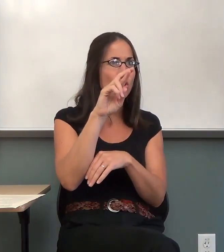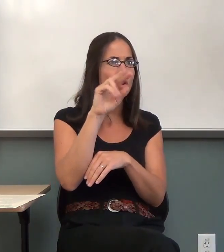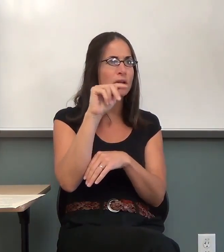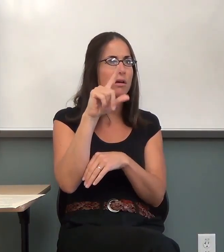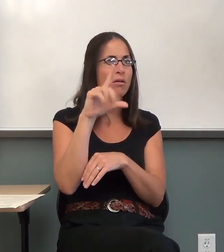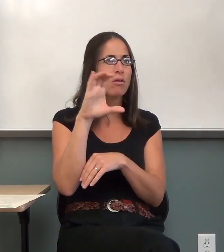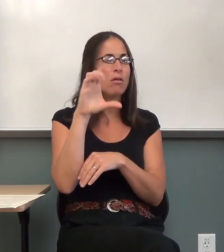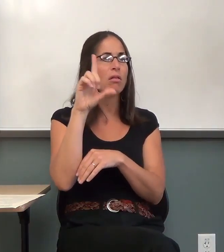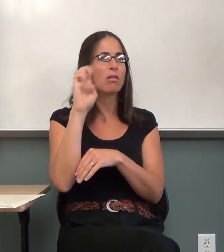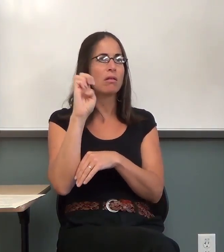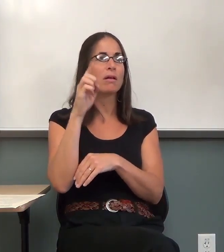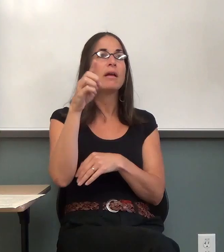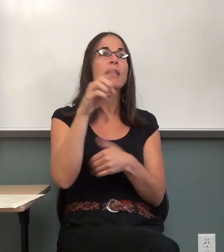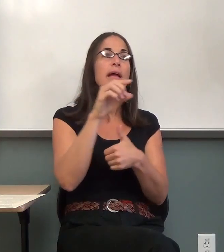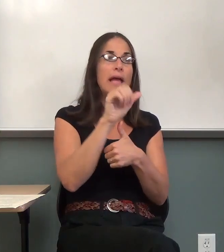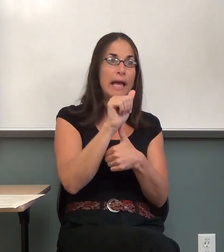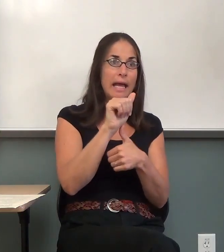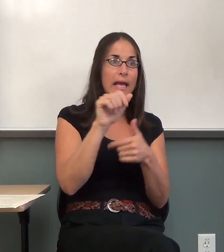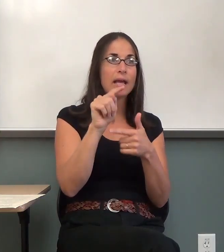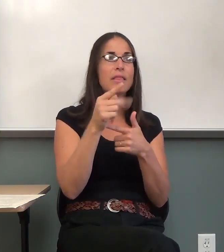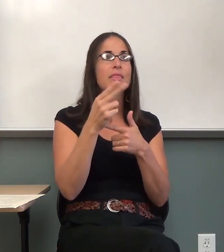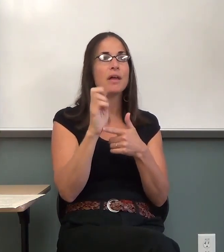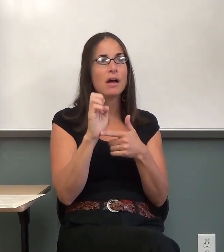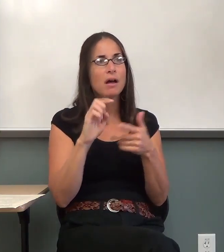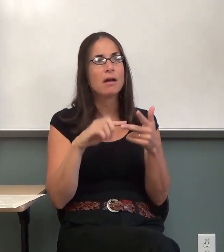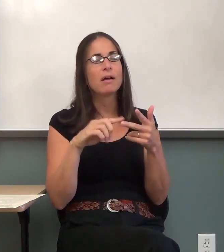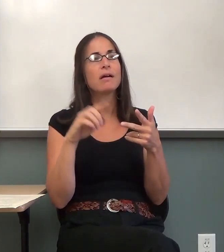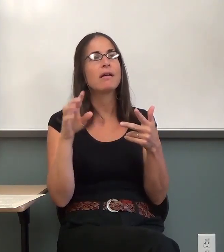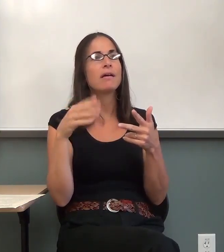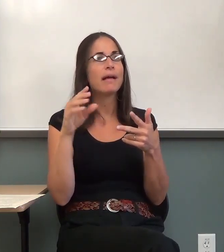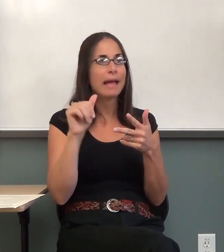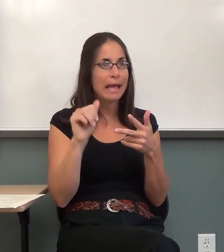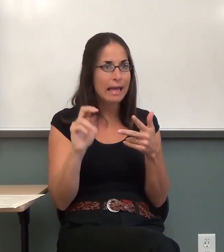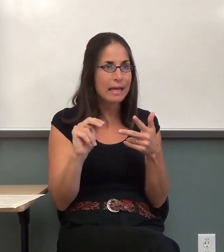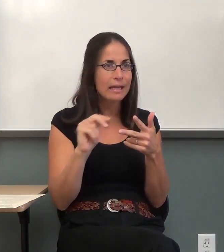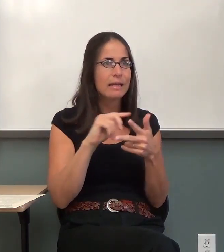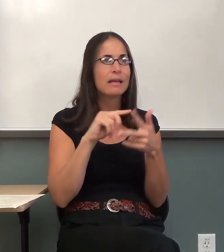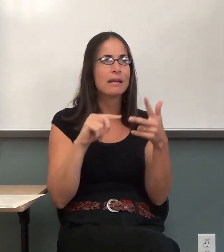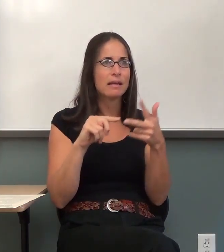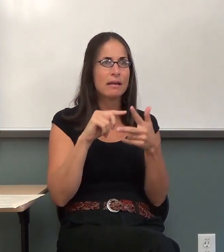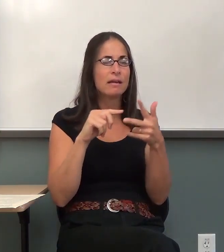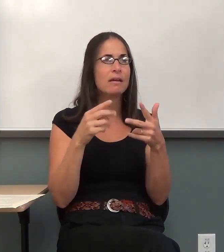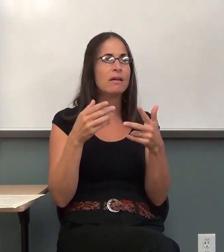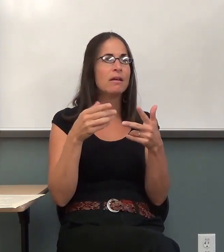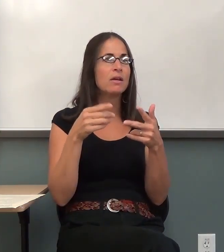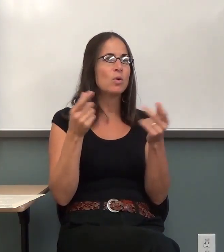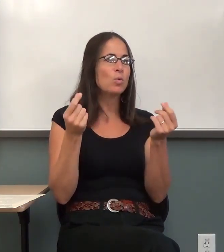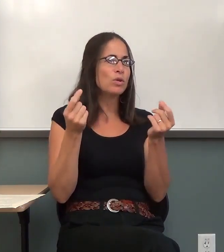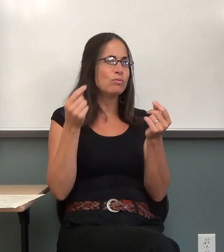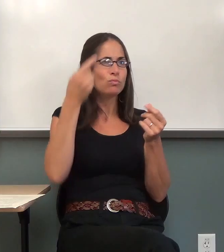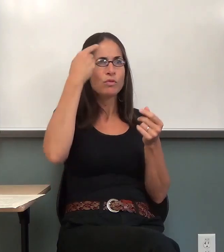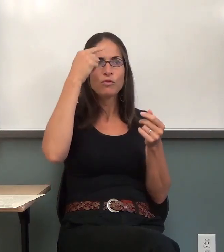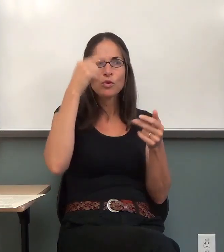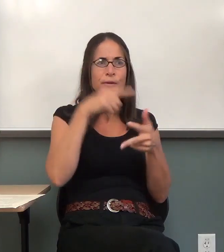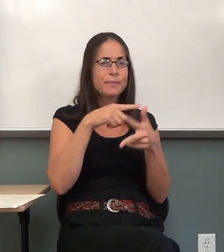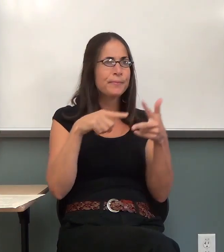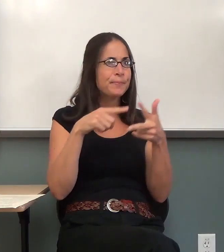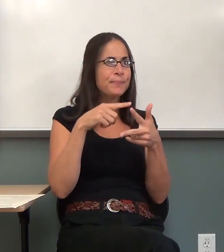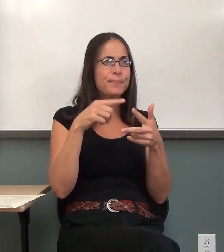The. The, a, Yeah. and what do those things do? They What's tell the you- point of- They they- tell us a